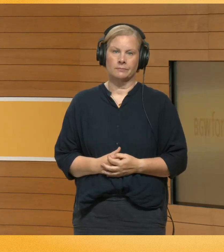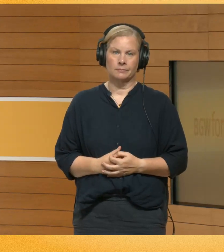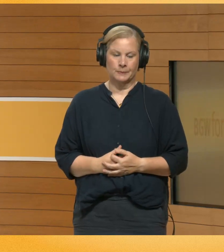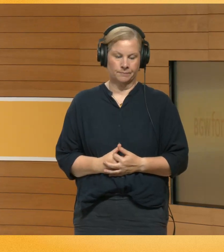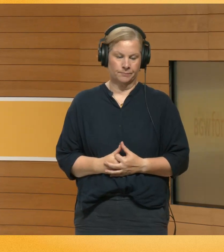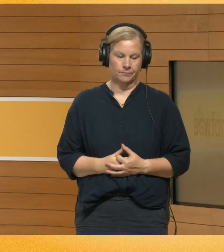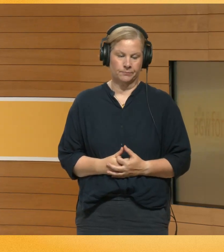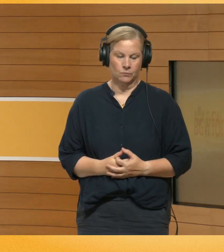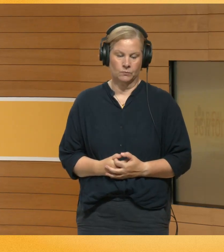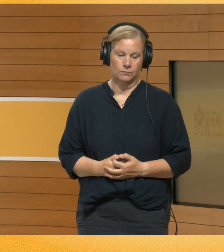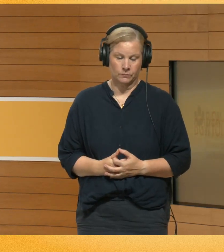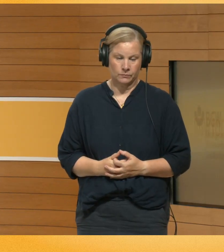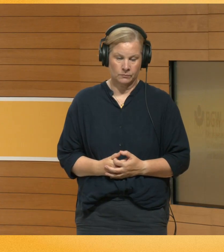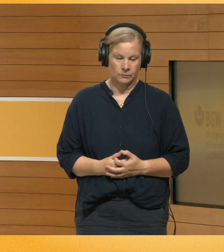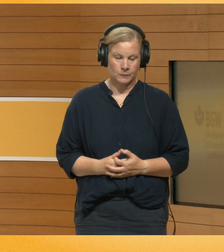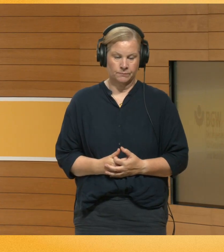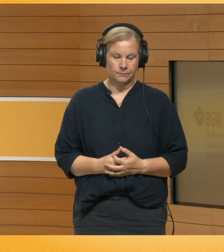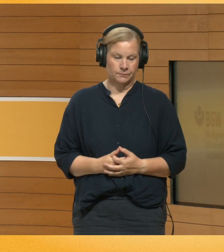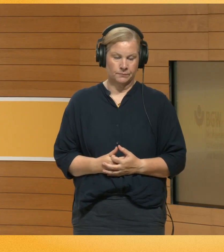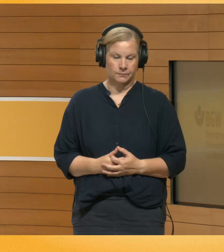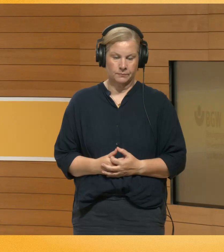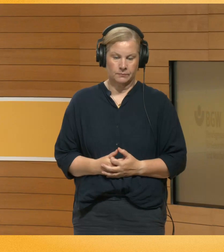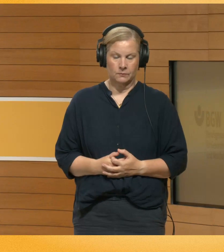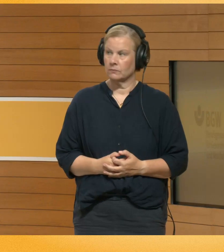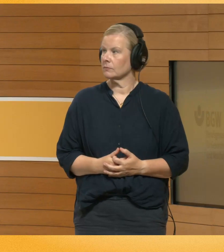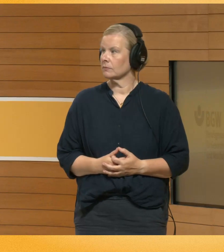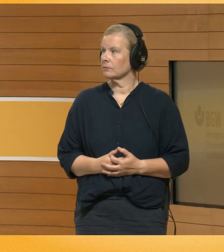if the clever transfer is implemented in a hospital.